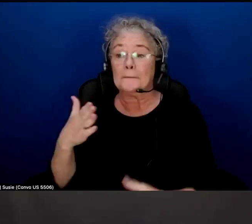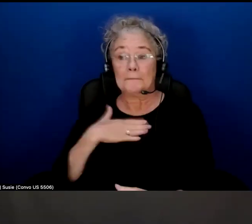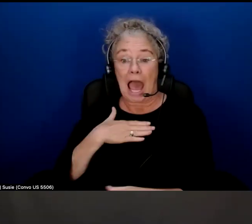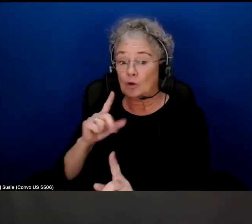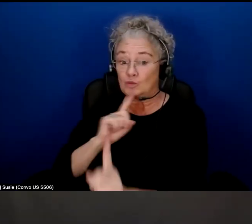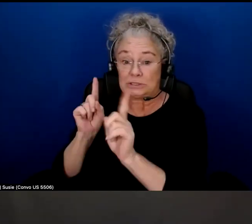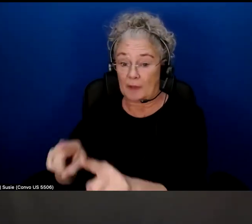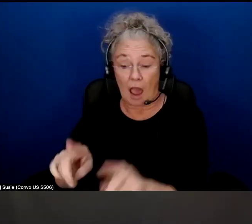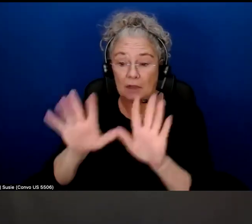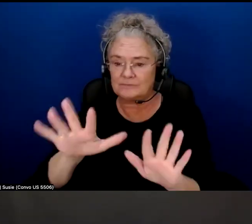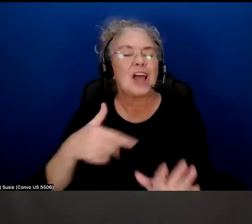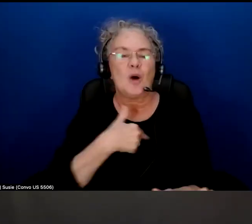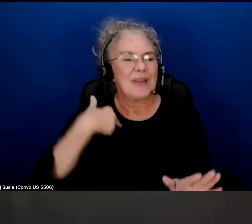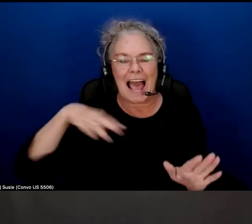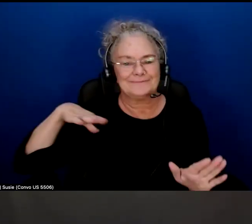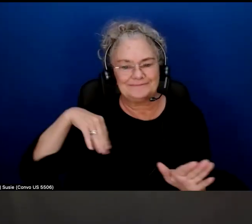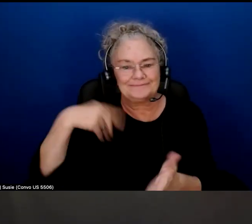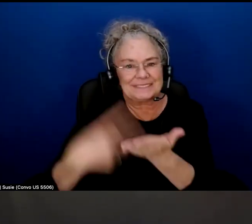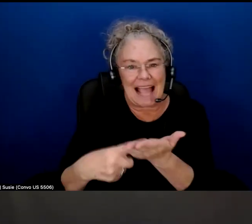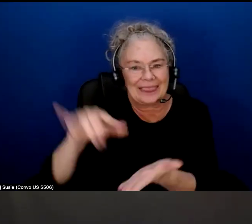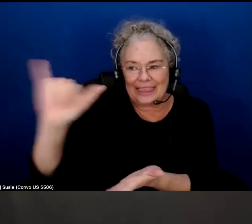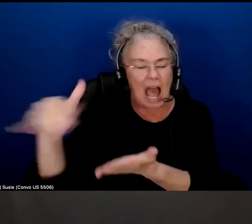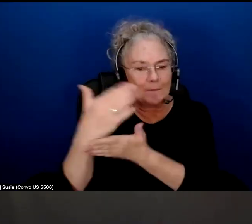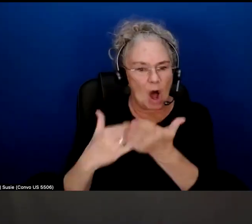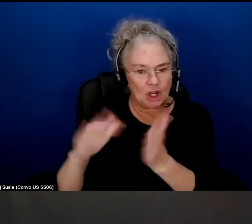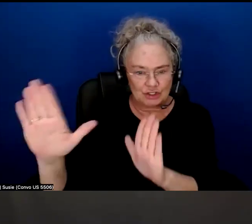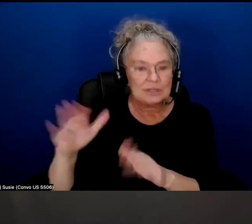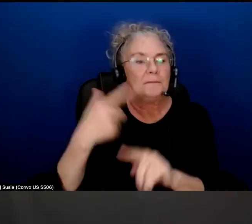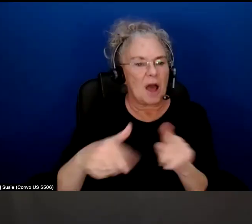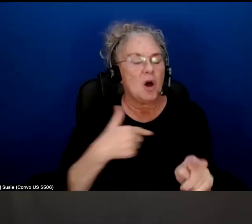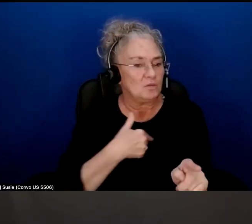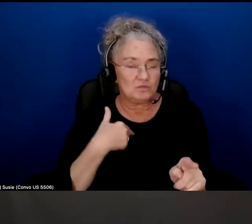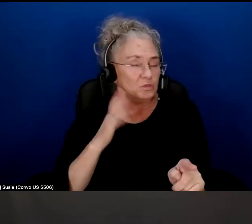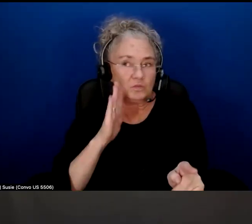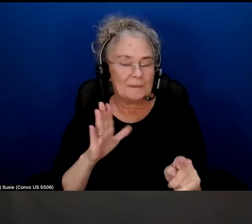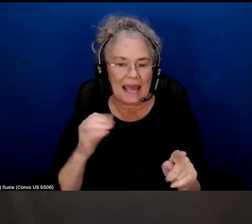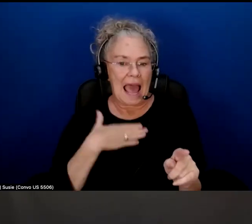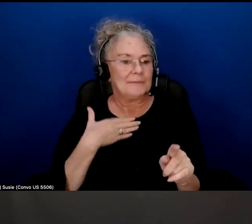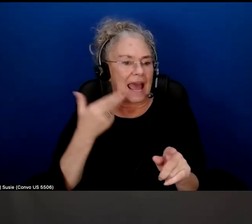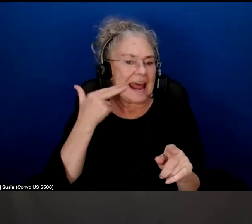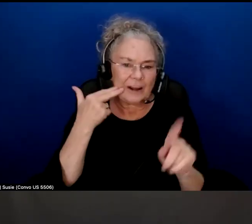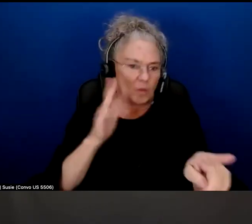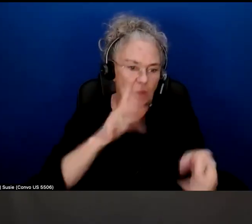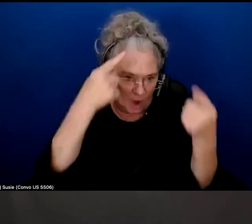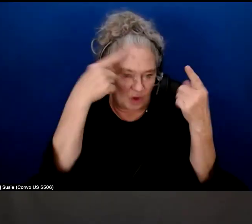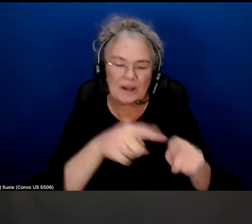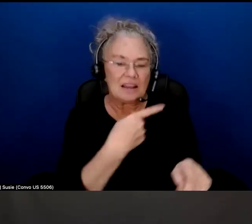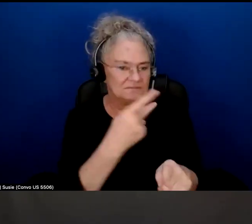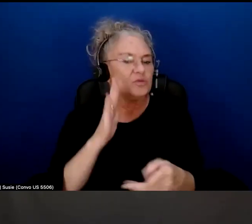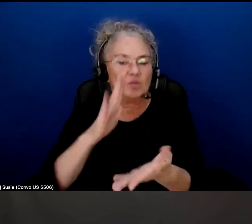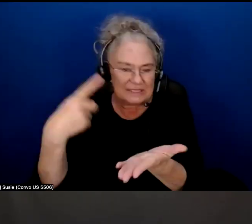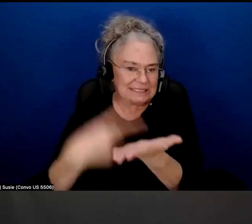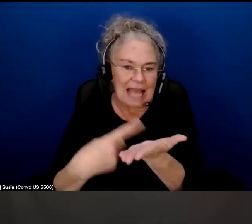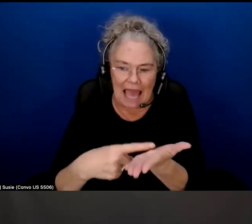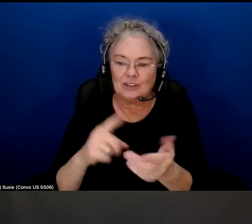was that we hadn't discussed that piece yet, but would be happy. I would think Hannah would agree to discuss